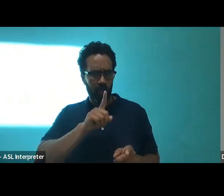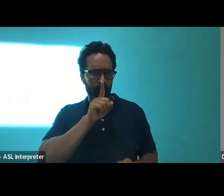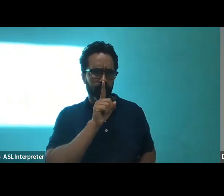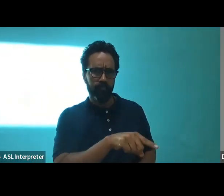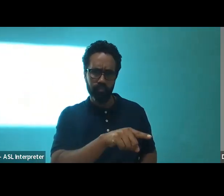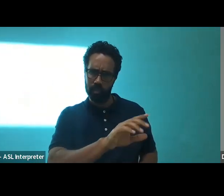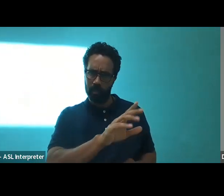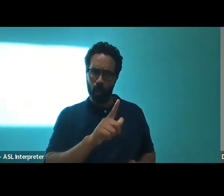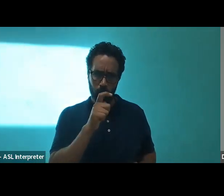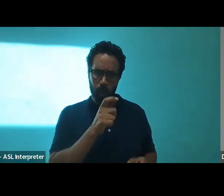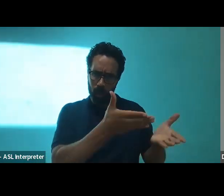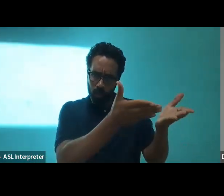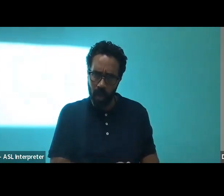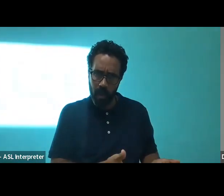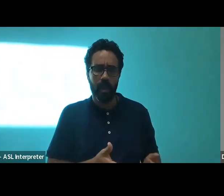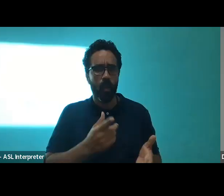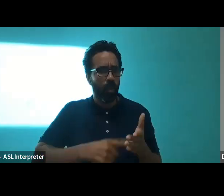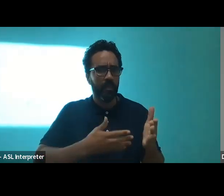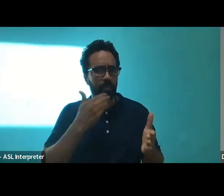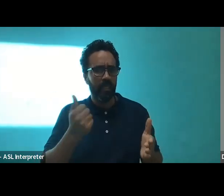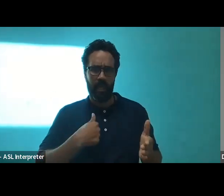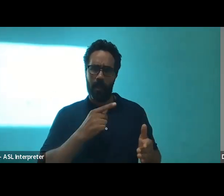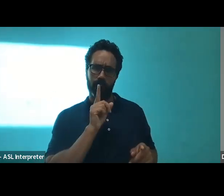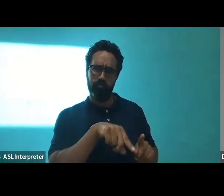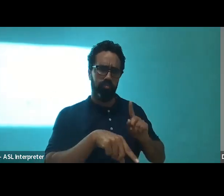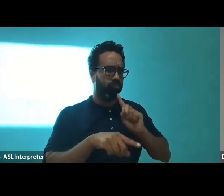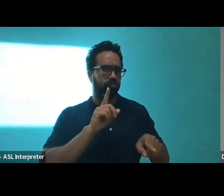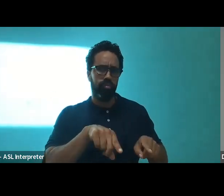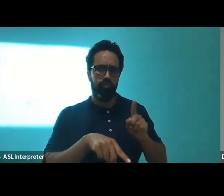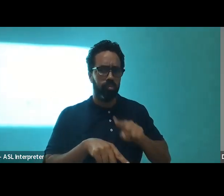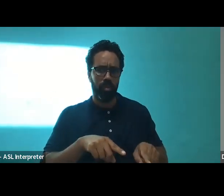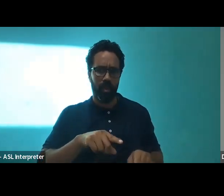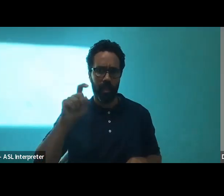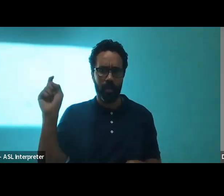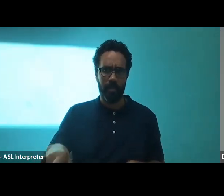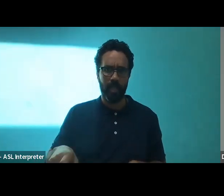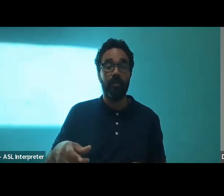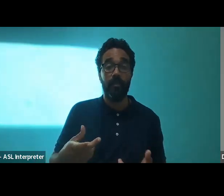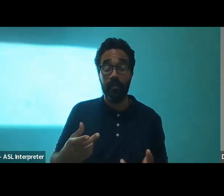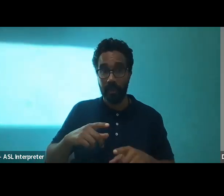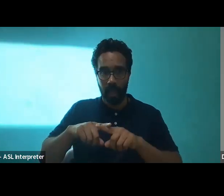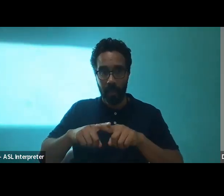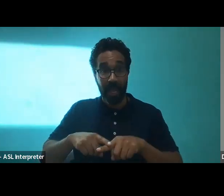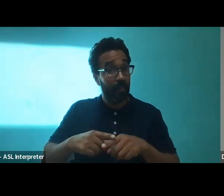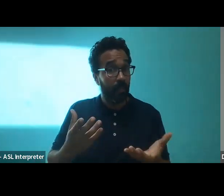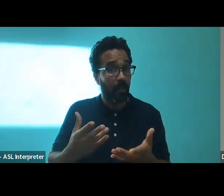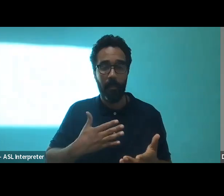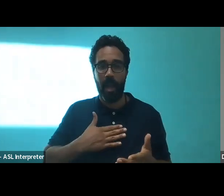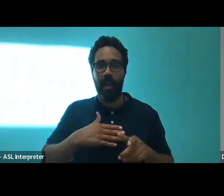were and what was best for them based on the testing and